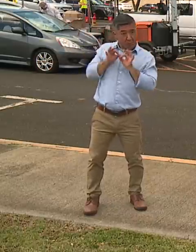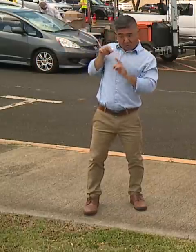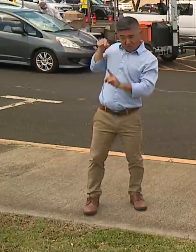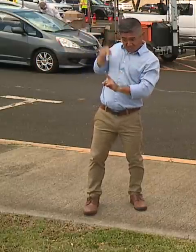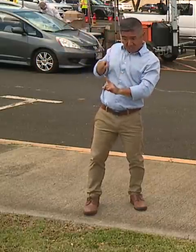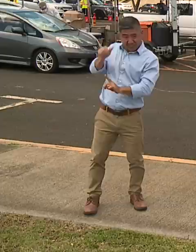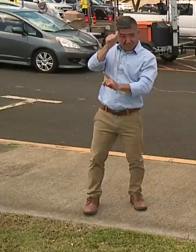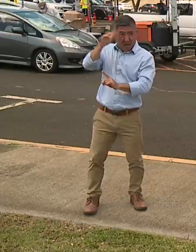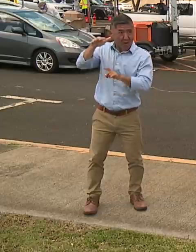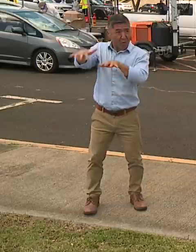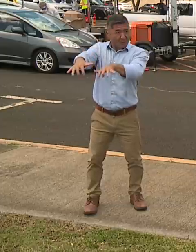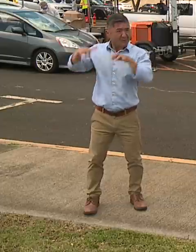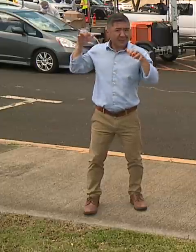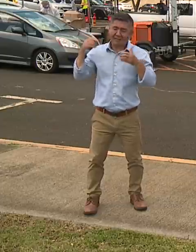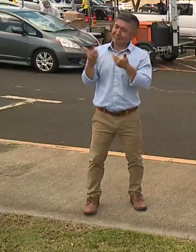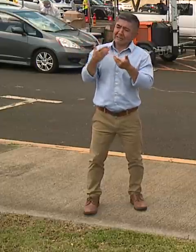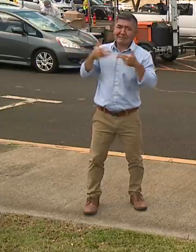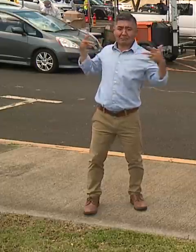probably going to be a big part of the mix.